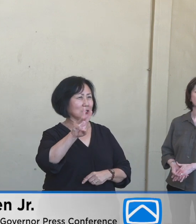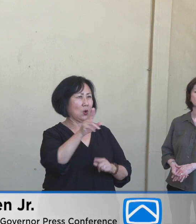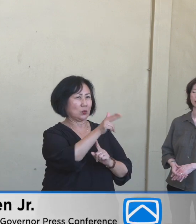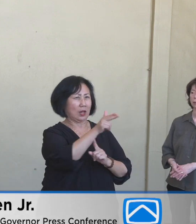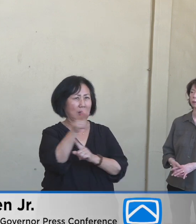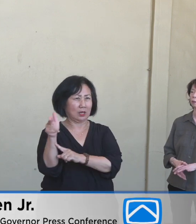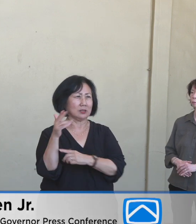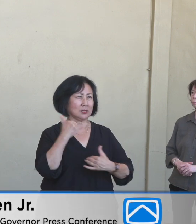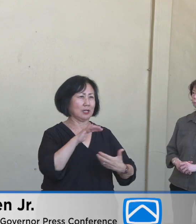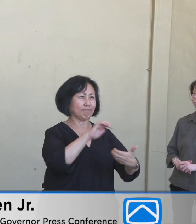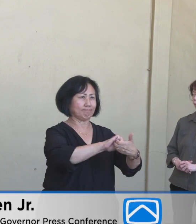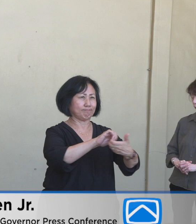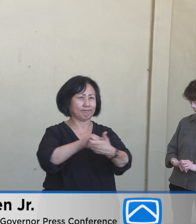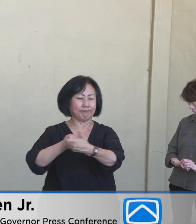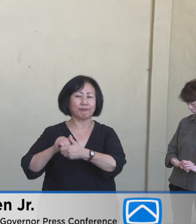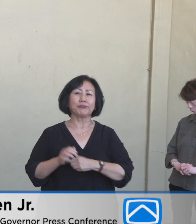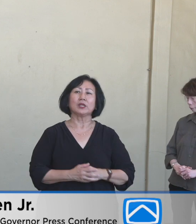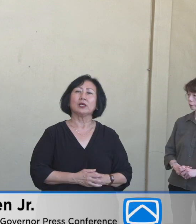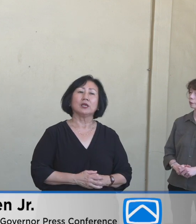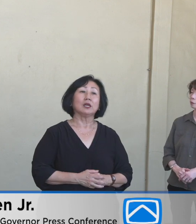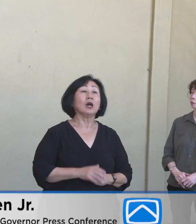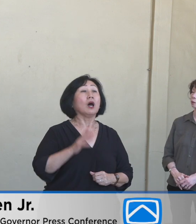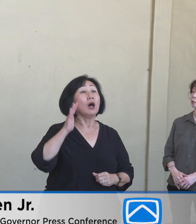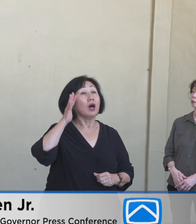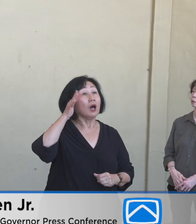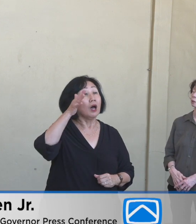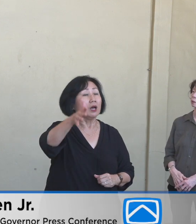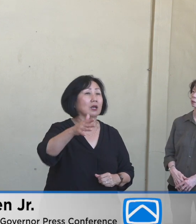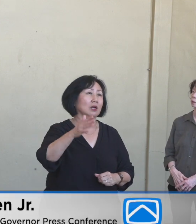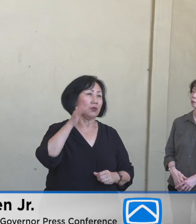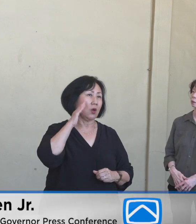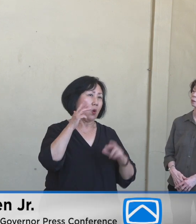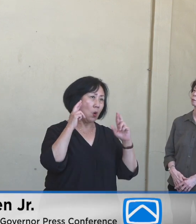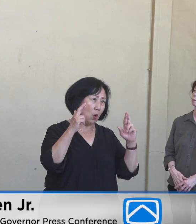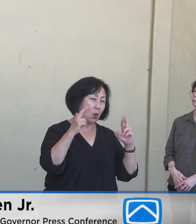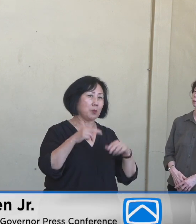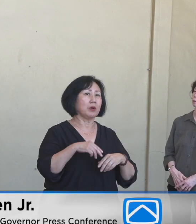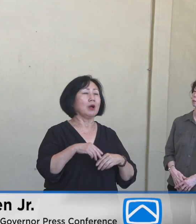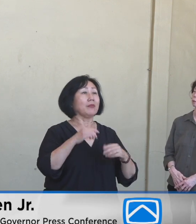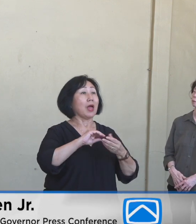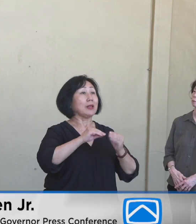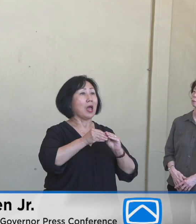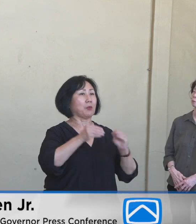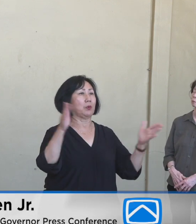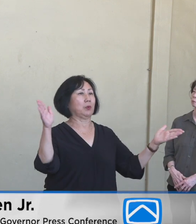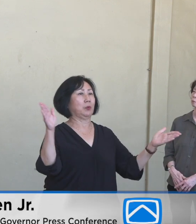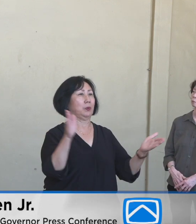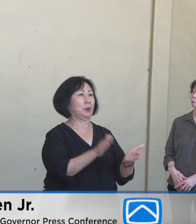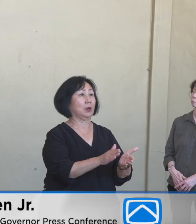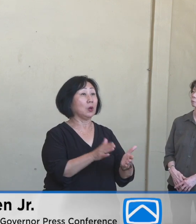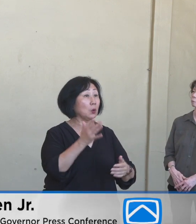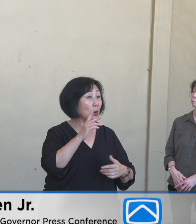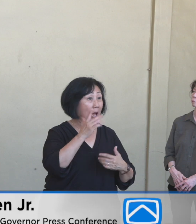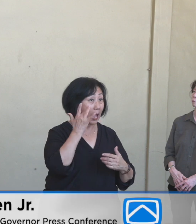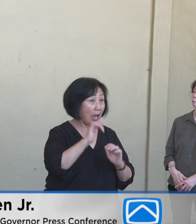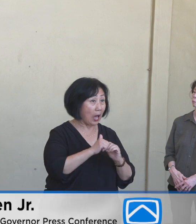still involved with that. Eventually, the hope is to narrow that down as we find